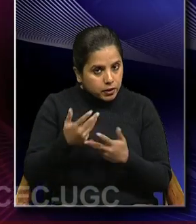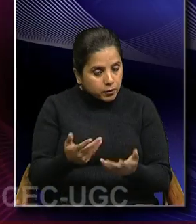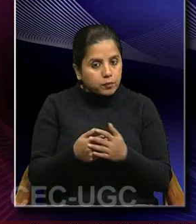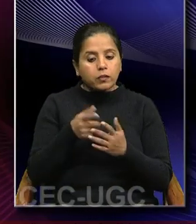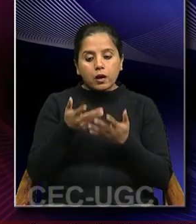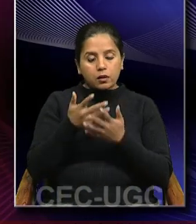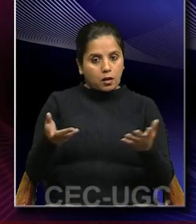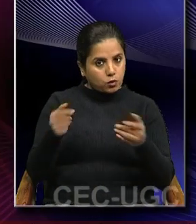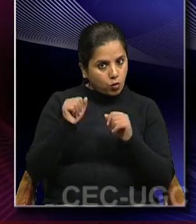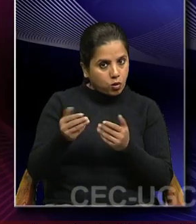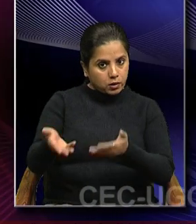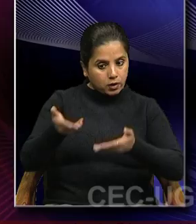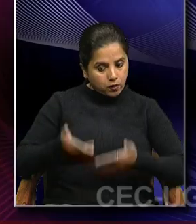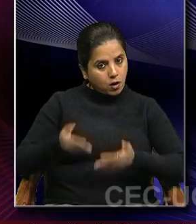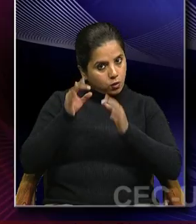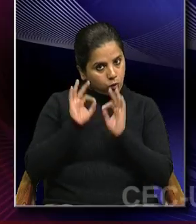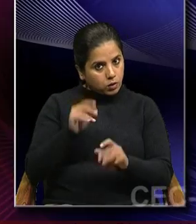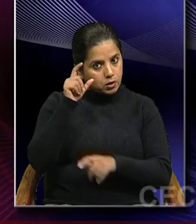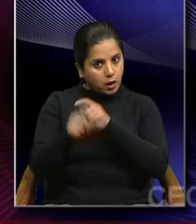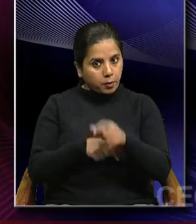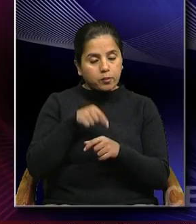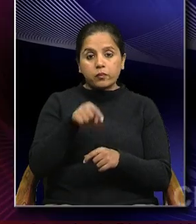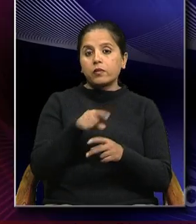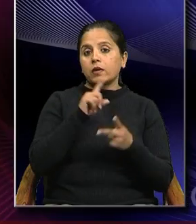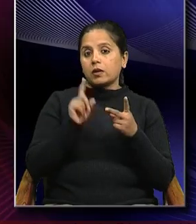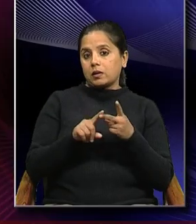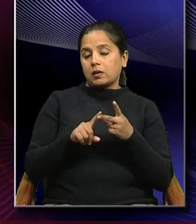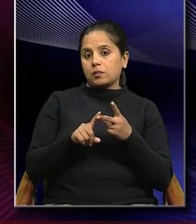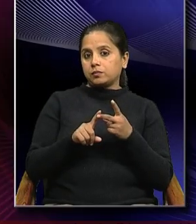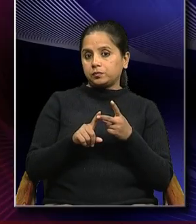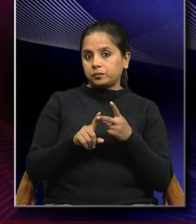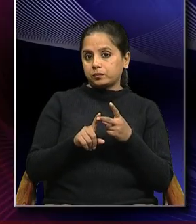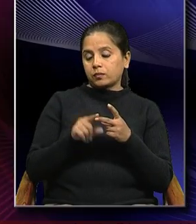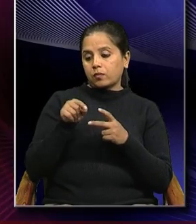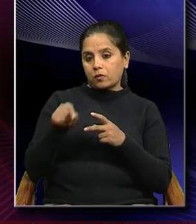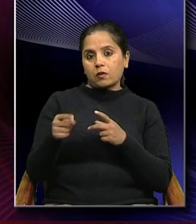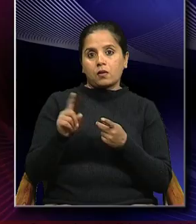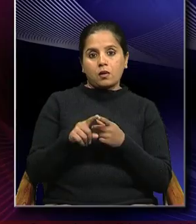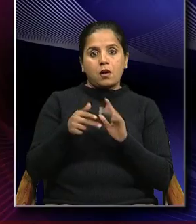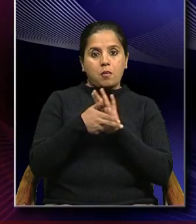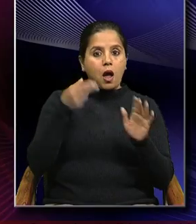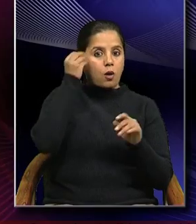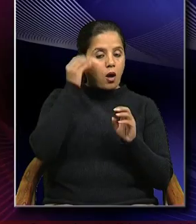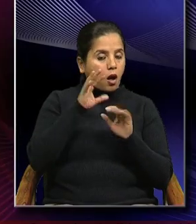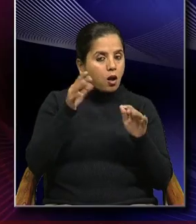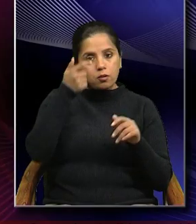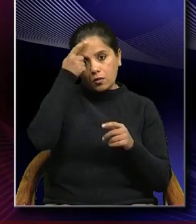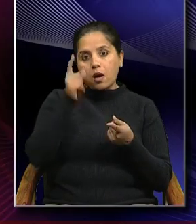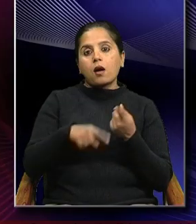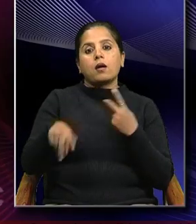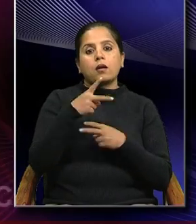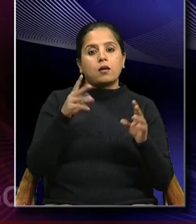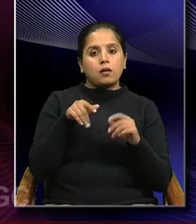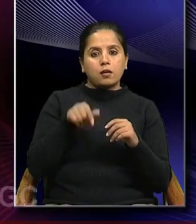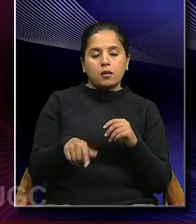the product which you are offering. The second one is that it affects brand awareness also, by which it